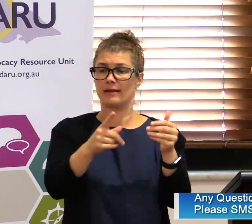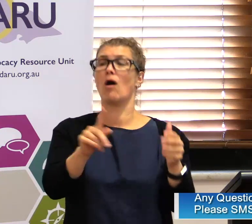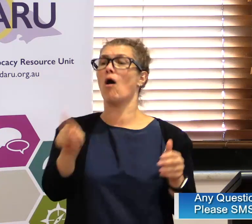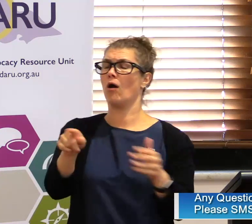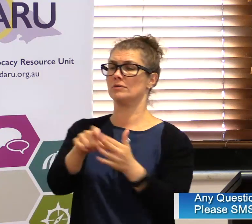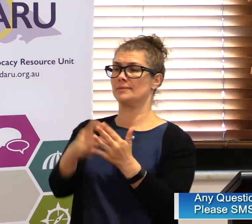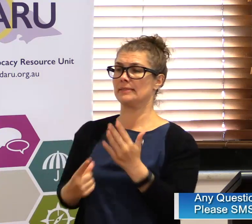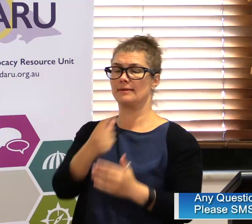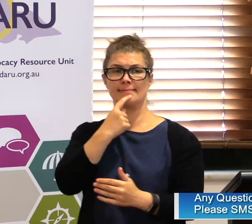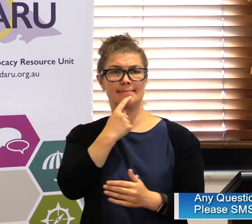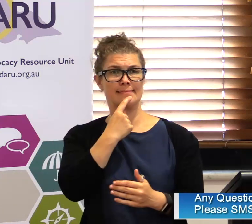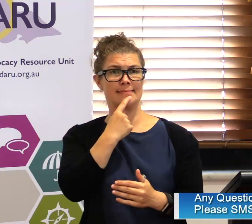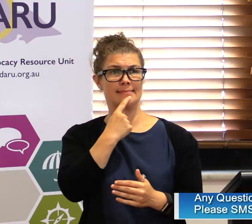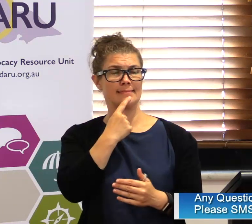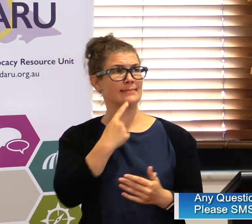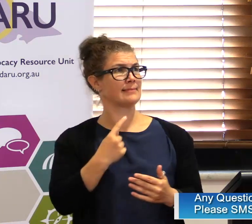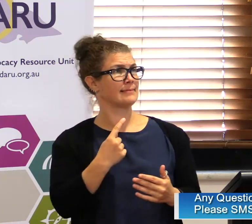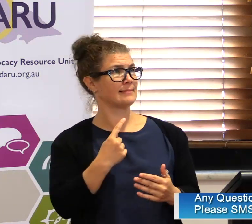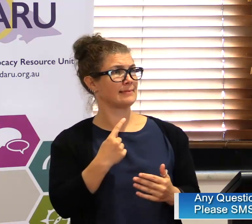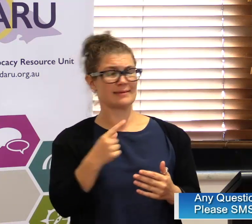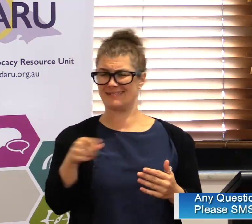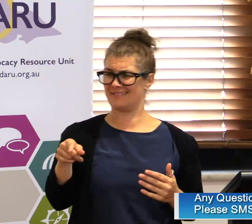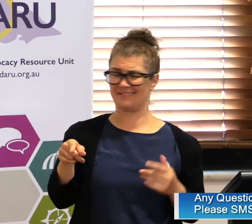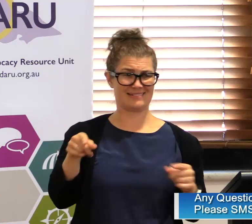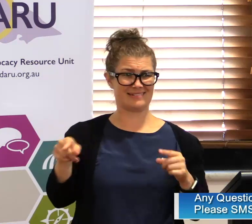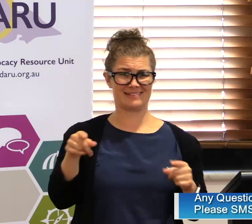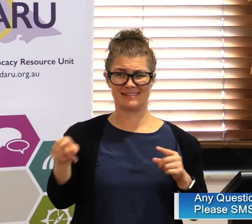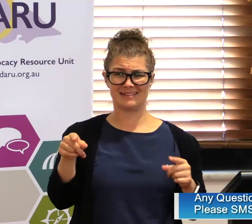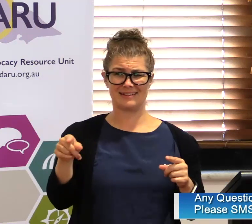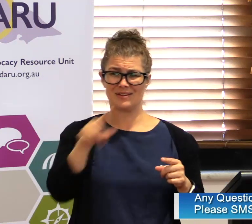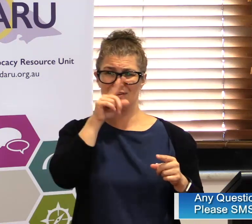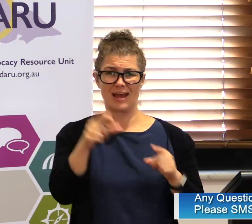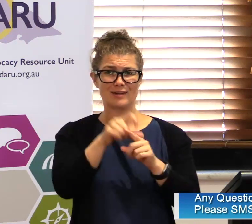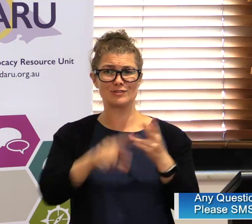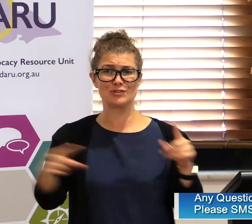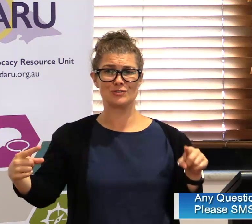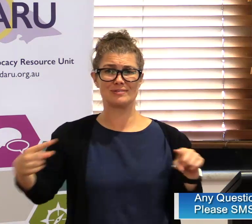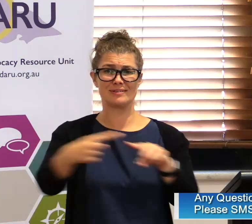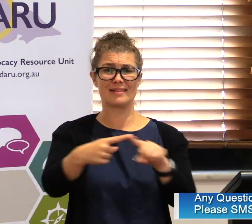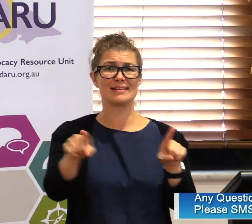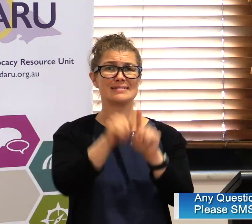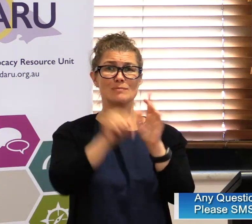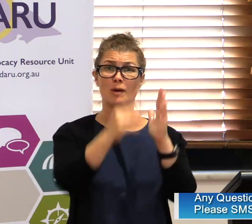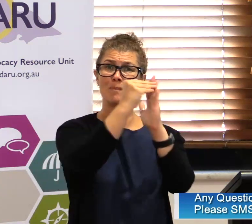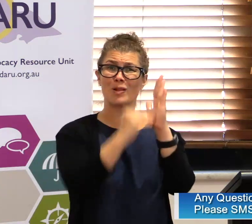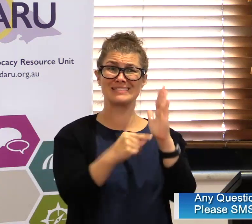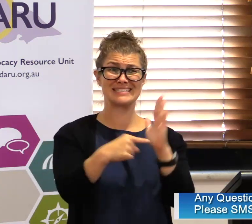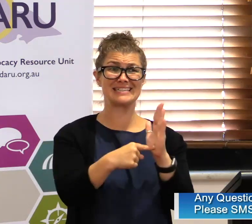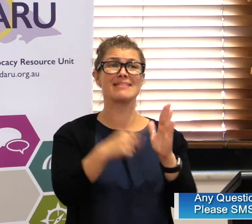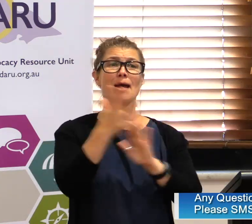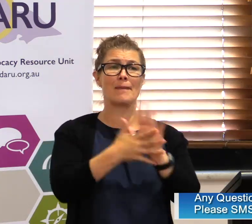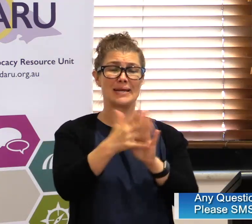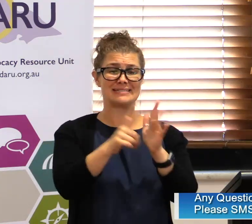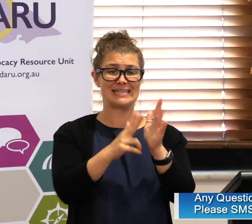got to kind of learn to walk and chew gum at the same time. That's the nature of